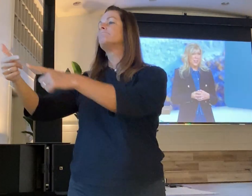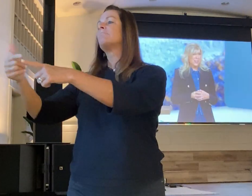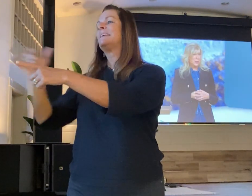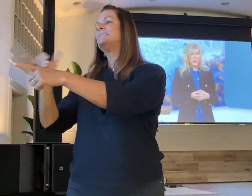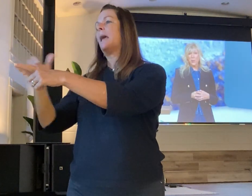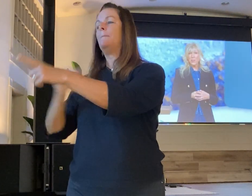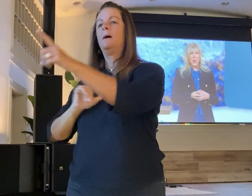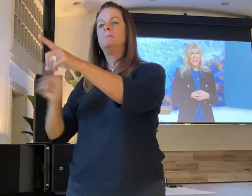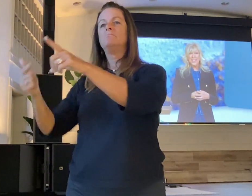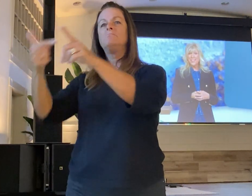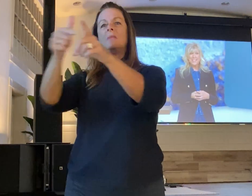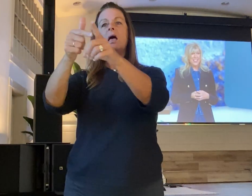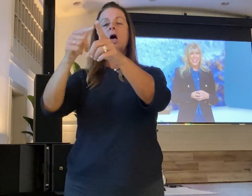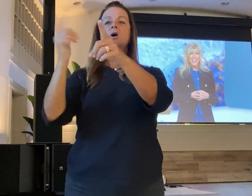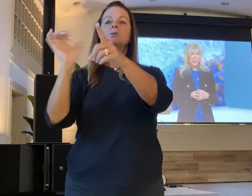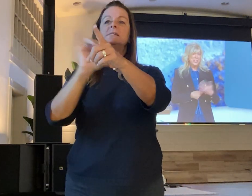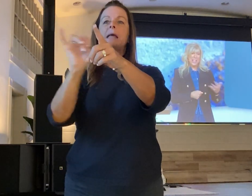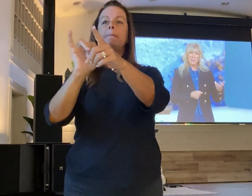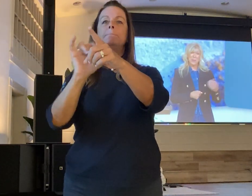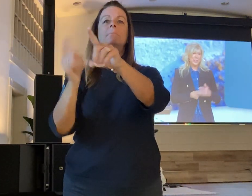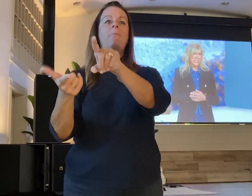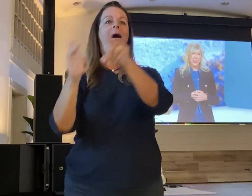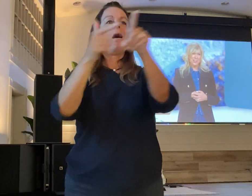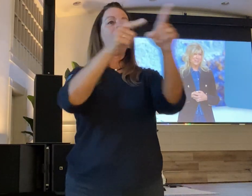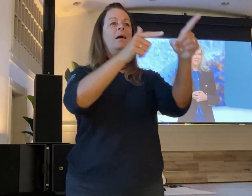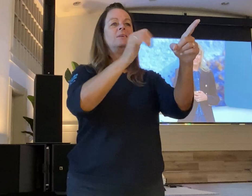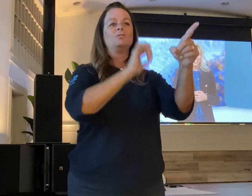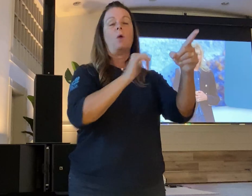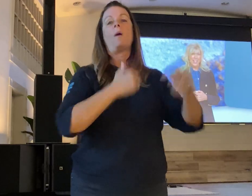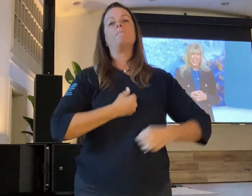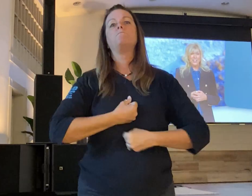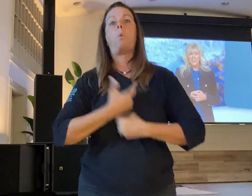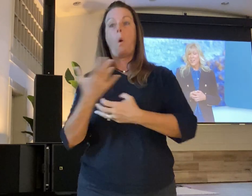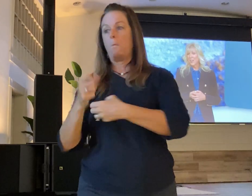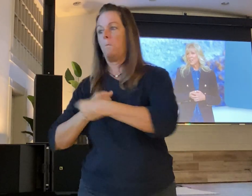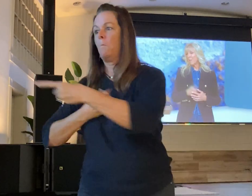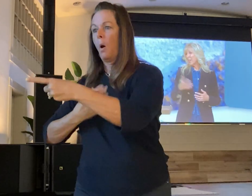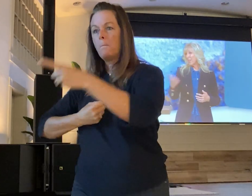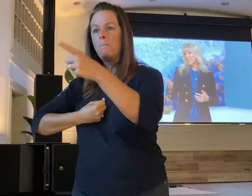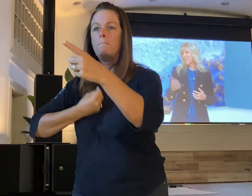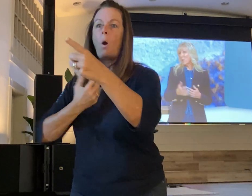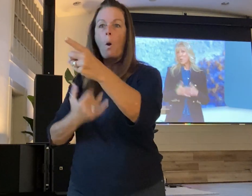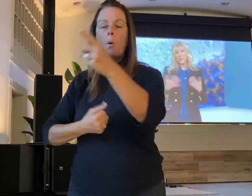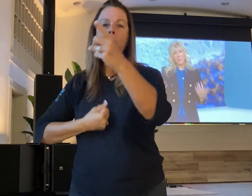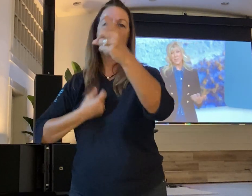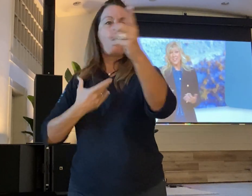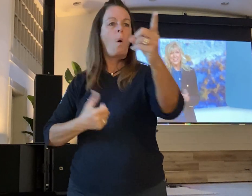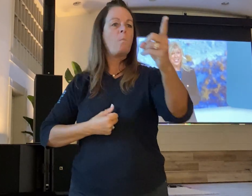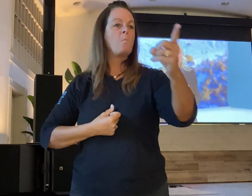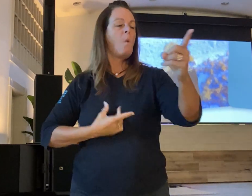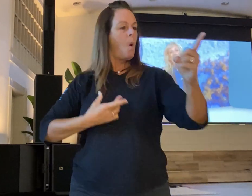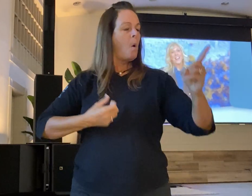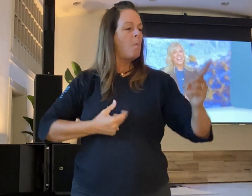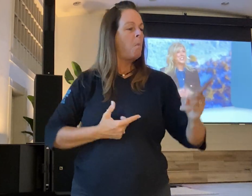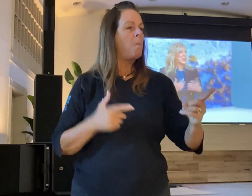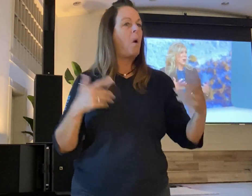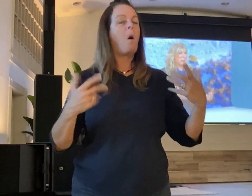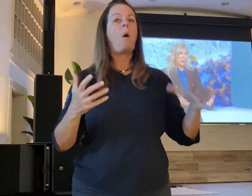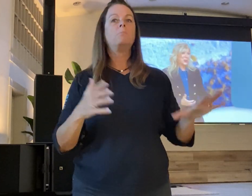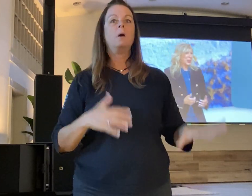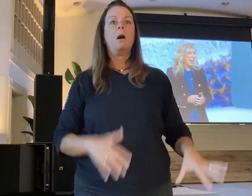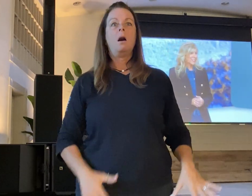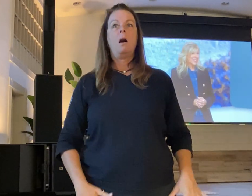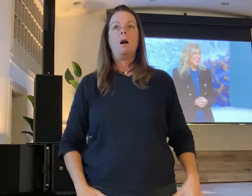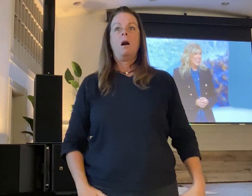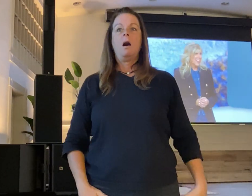through some things with our adult kids that we just haven't had to share. And somebody else said, yeah, we go through physically, and